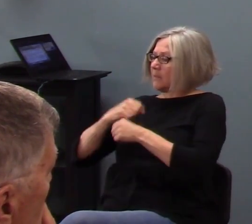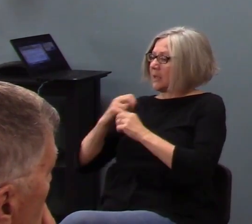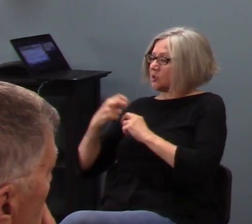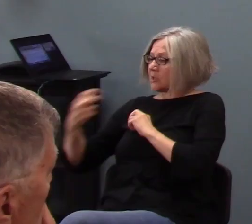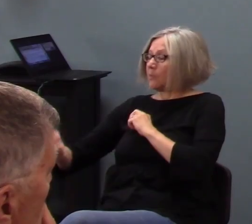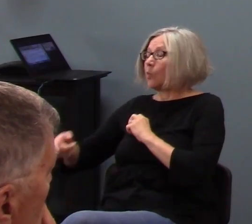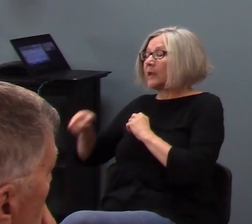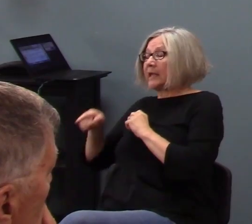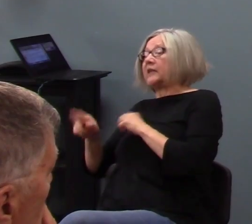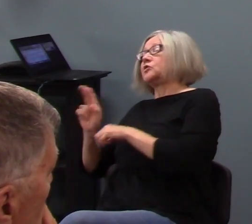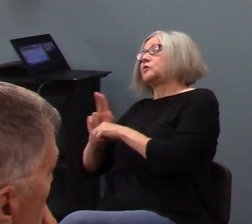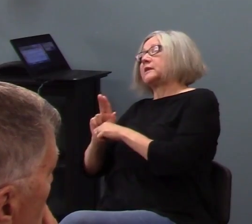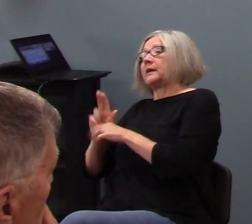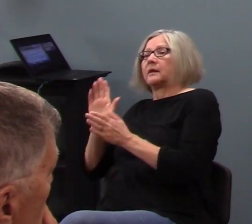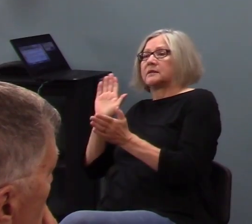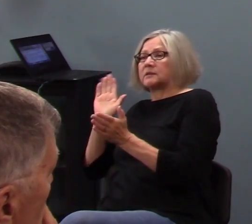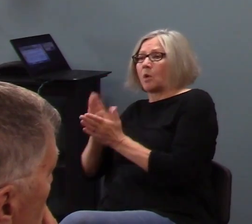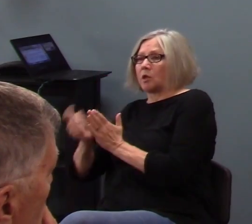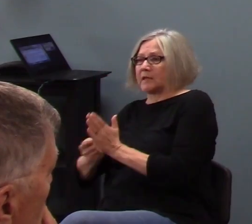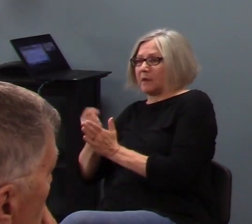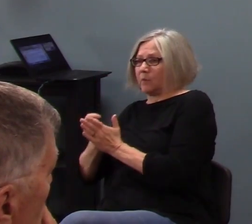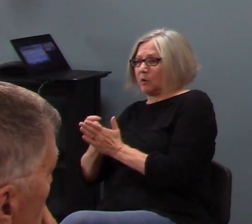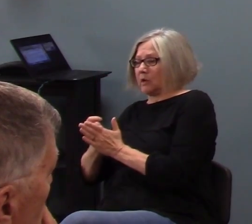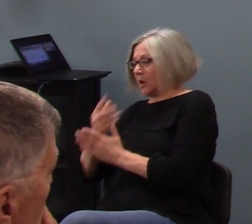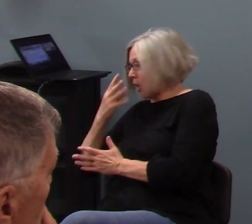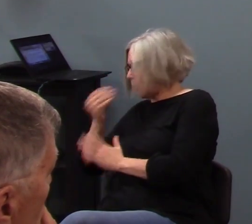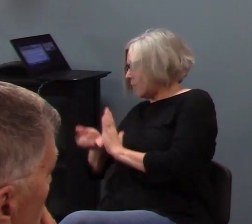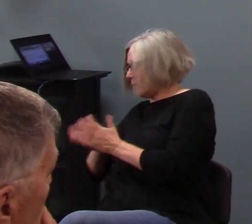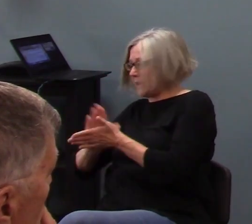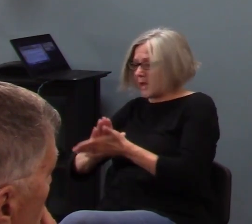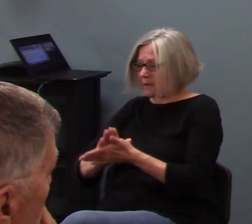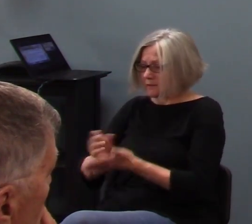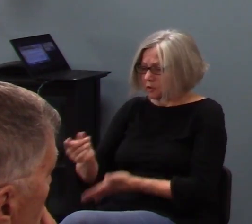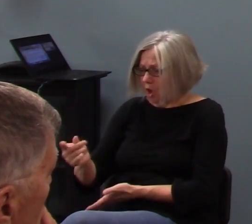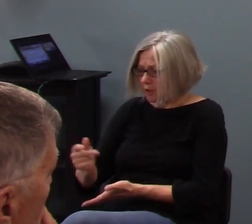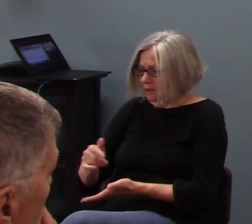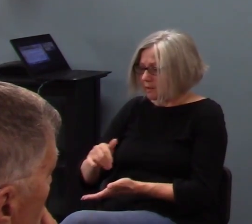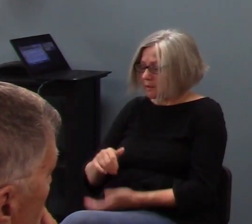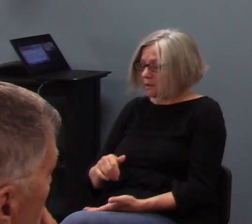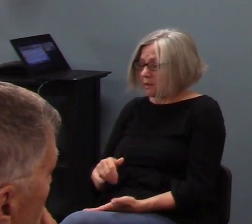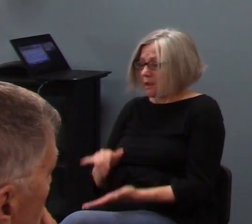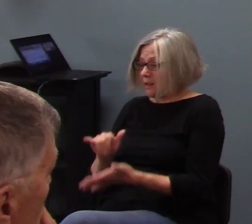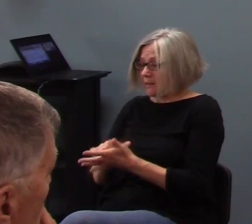wolf turning into a chihuahua. And he said, well, if you have 1 billion years, like, that's a big change, right?